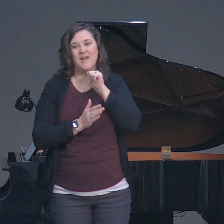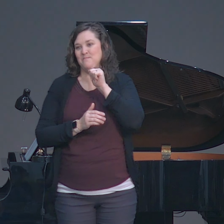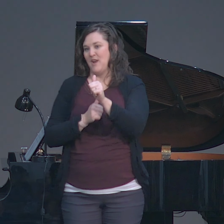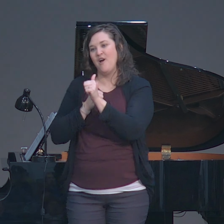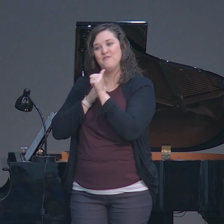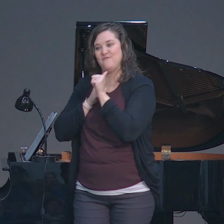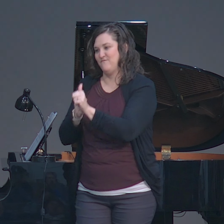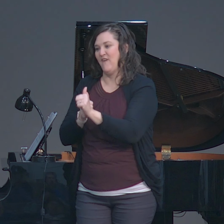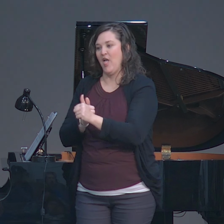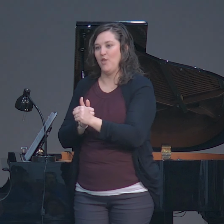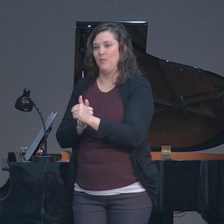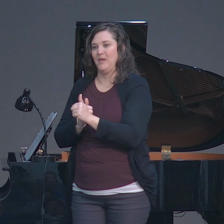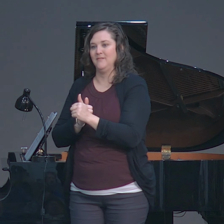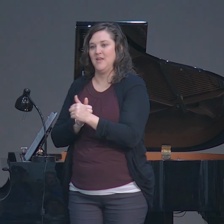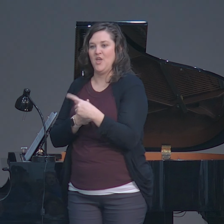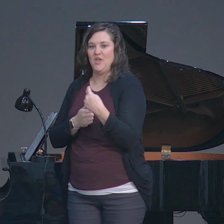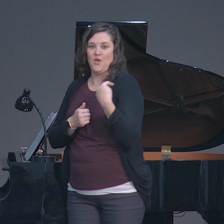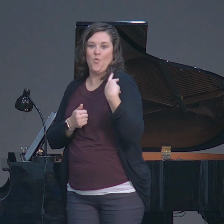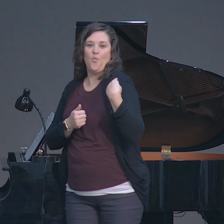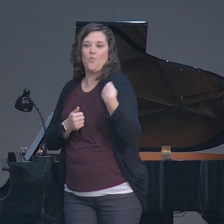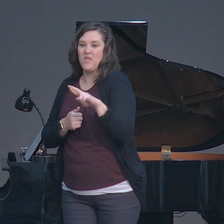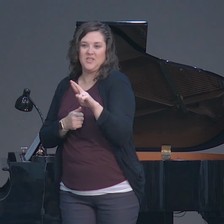their rituals and traditions.